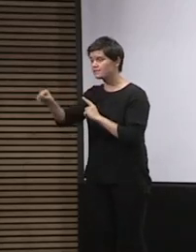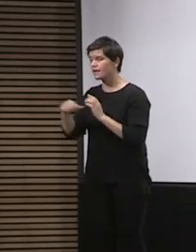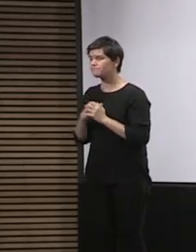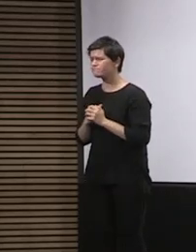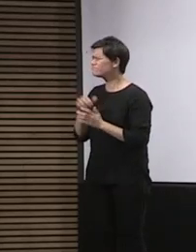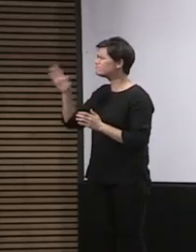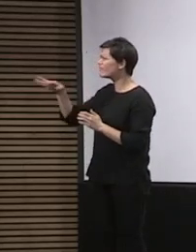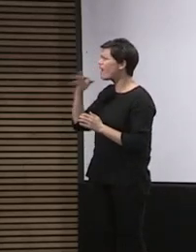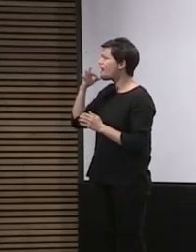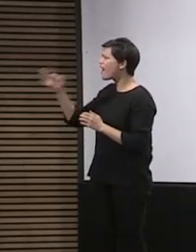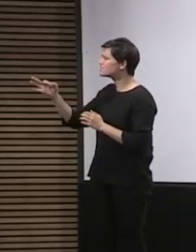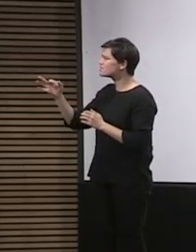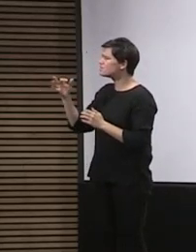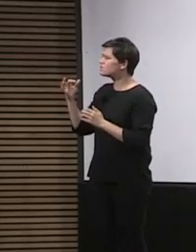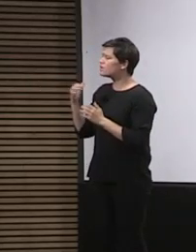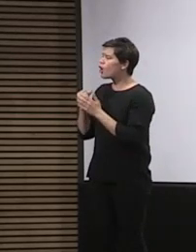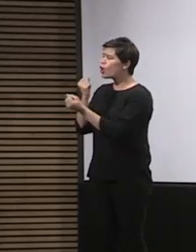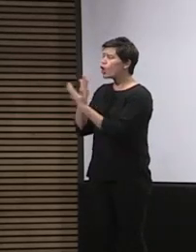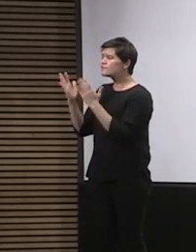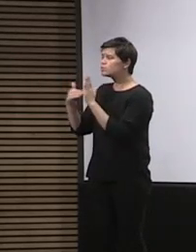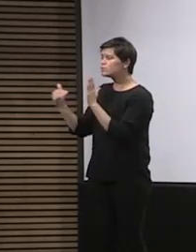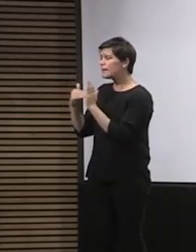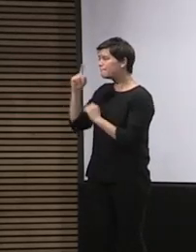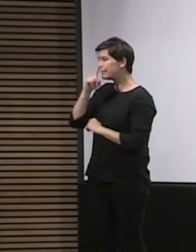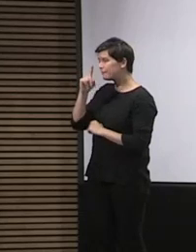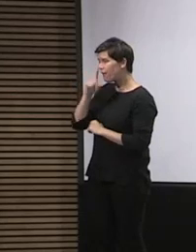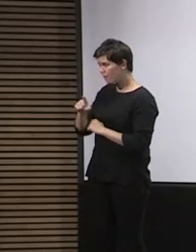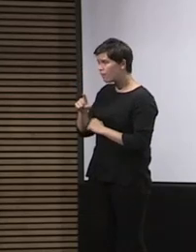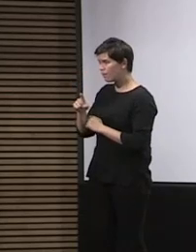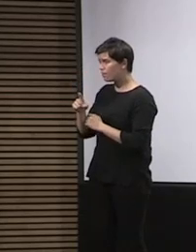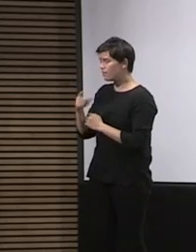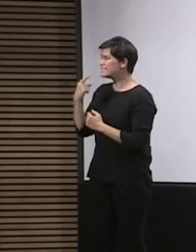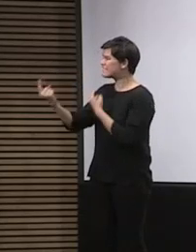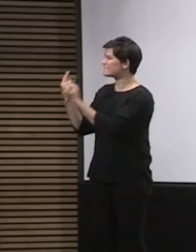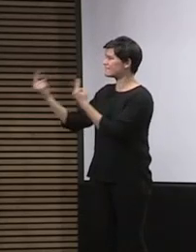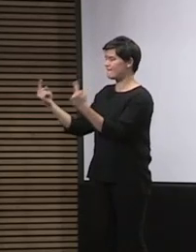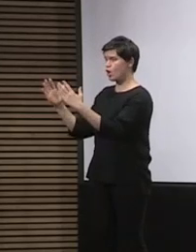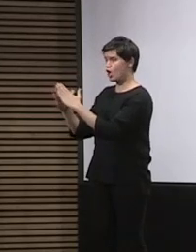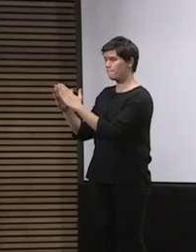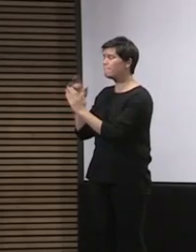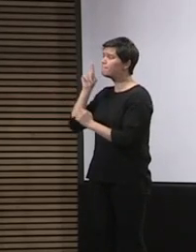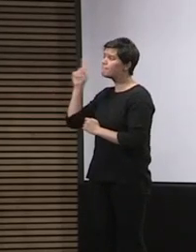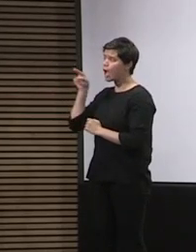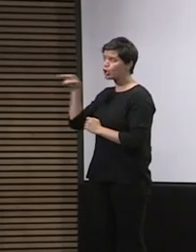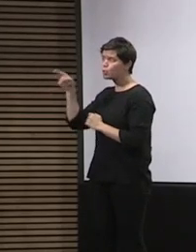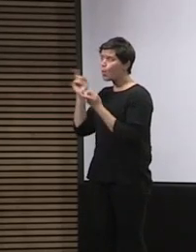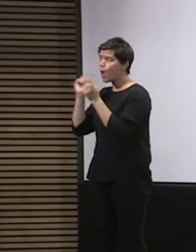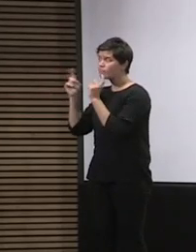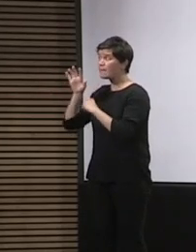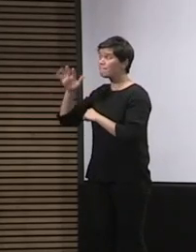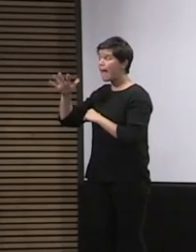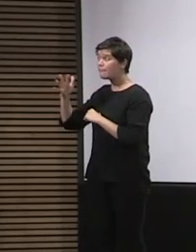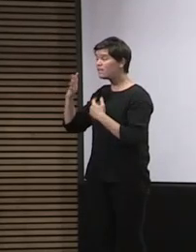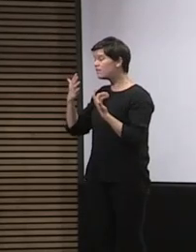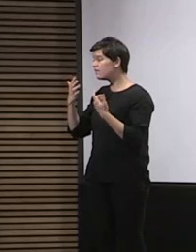asked Kiwis this are one struggling question to about get those. self-isolation. A lot of New Zealanders are doing enough to stay safely isolated, but are you concerned that people may become more relaxed as the weeks